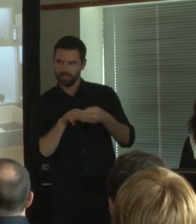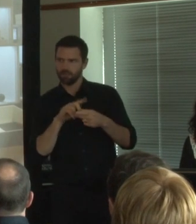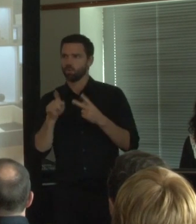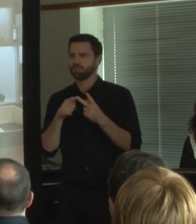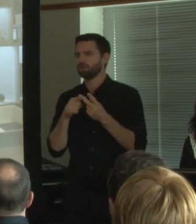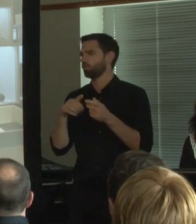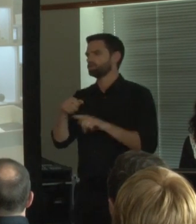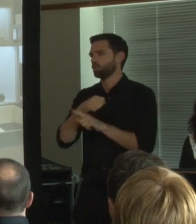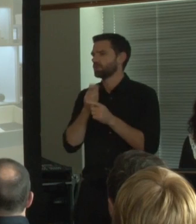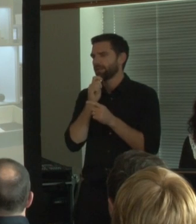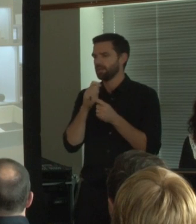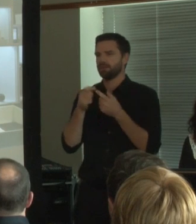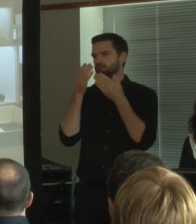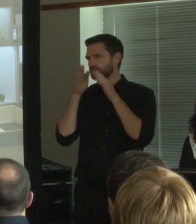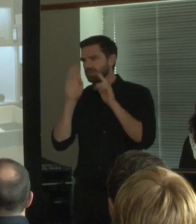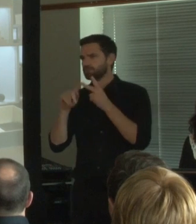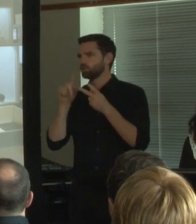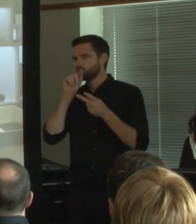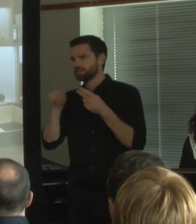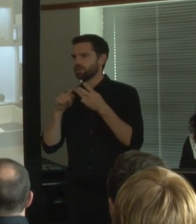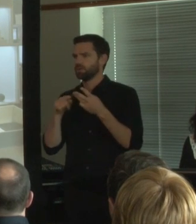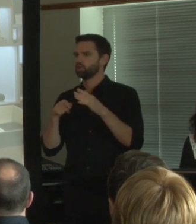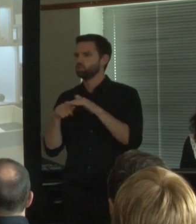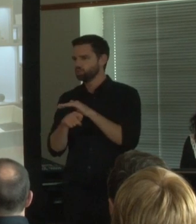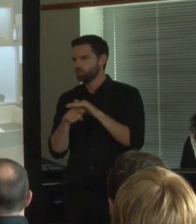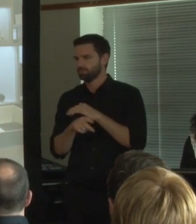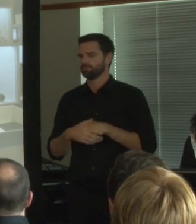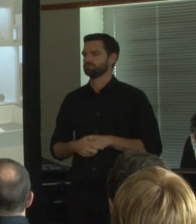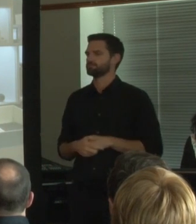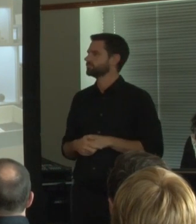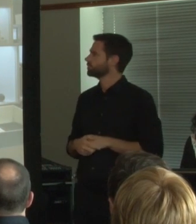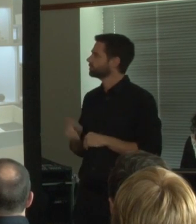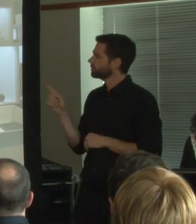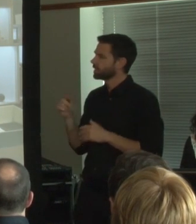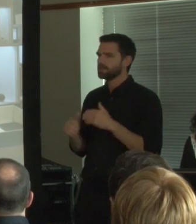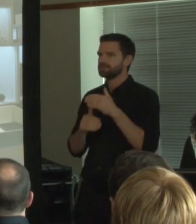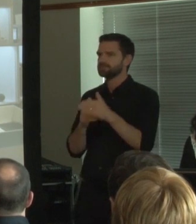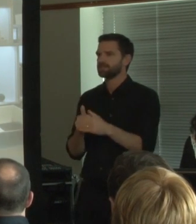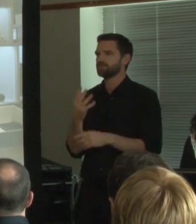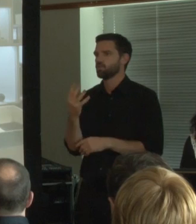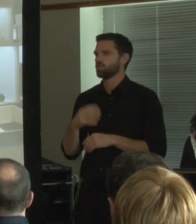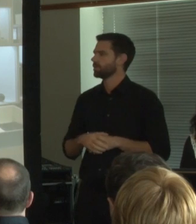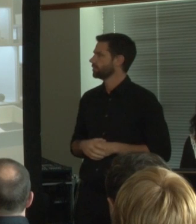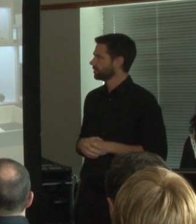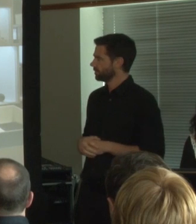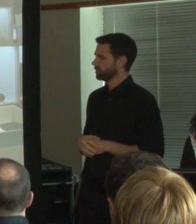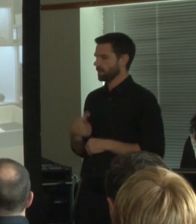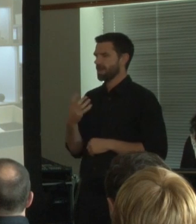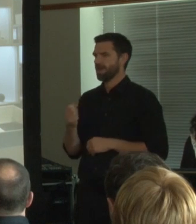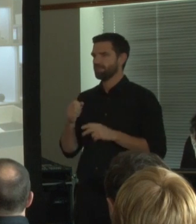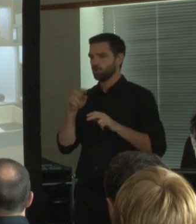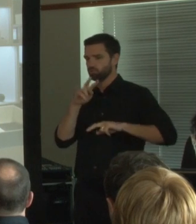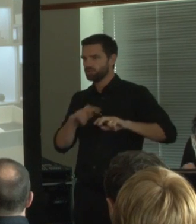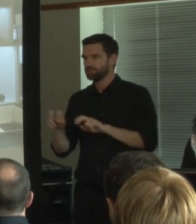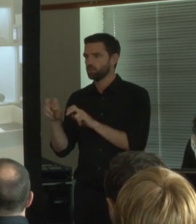platforms, Facebook, Twitter, Flickr, and YouTube. And stage four, I think we're still working on, but we do have a research centre where you can be face-to-face